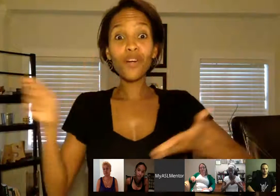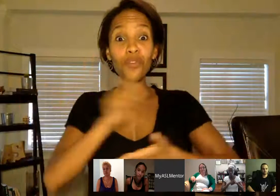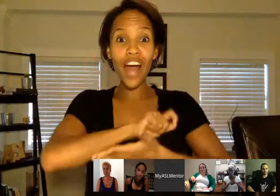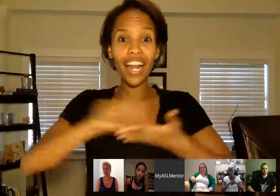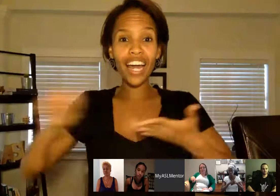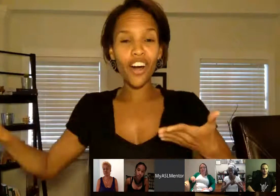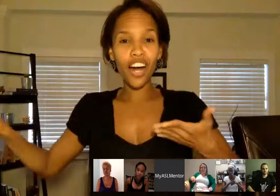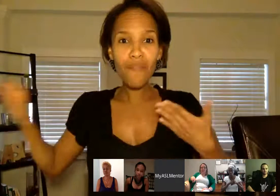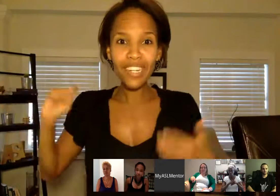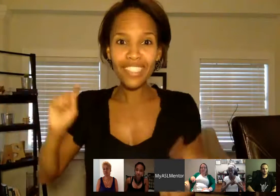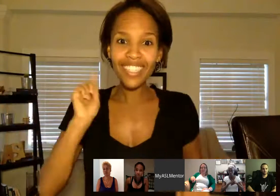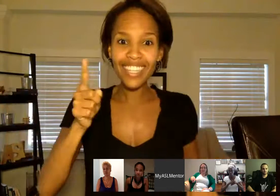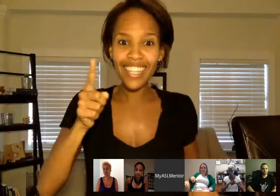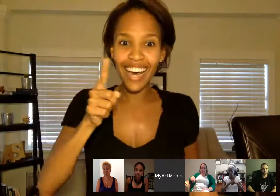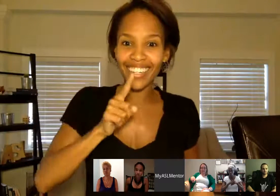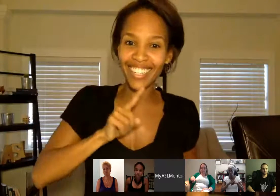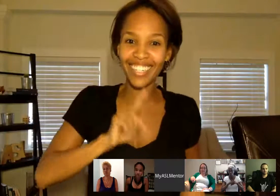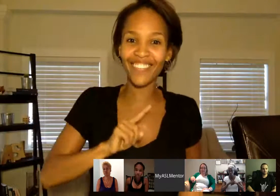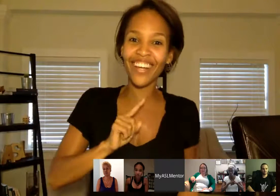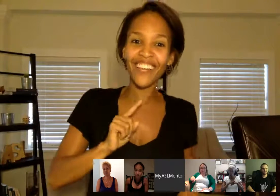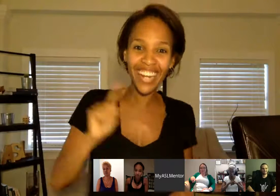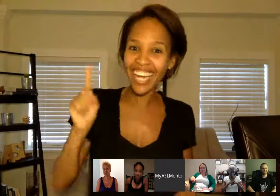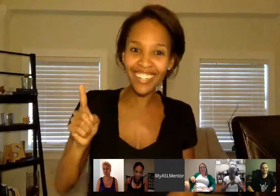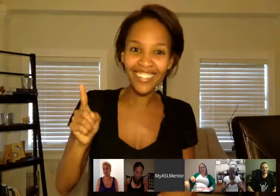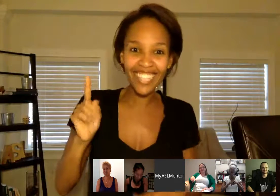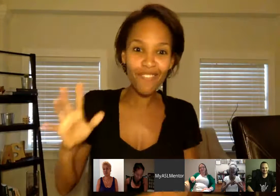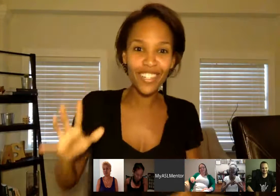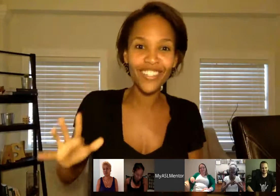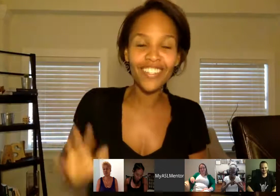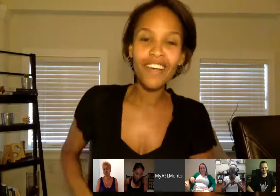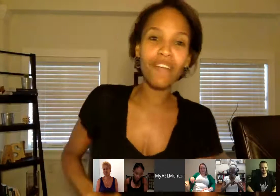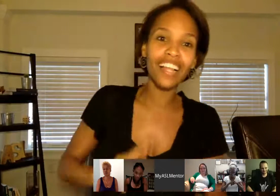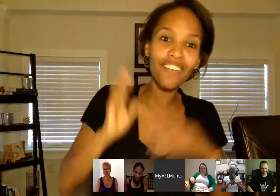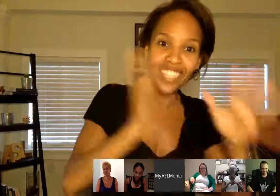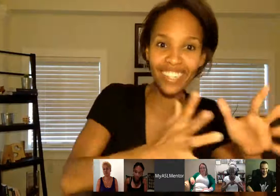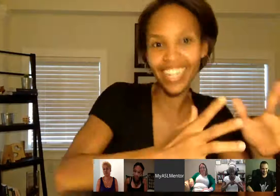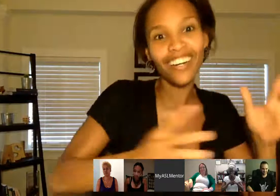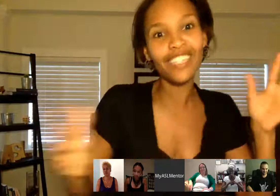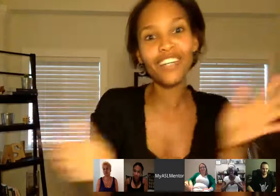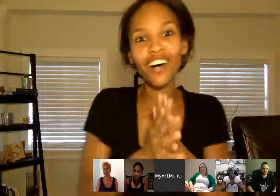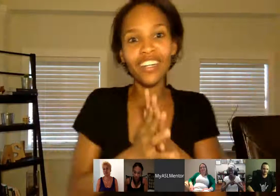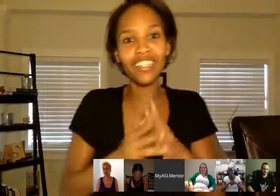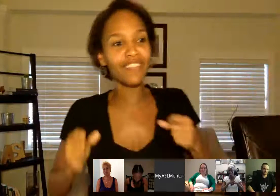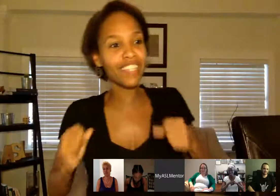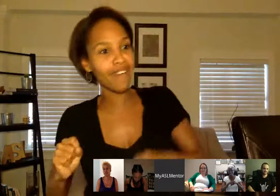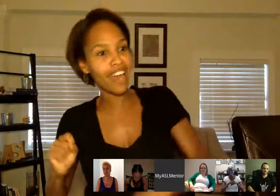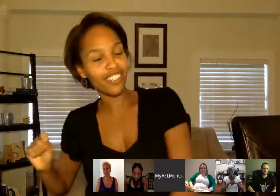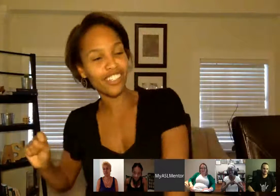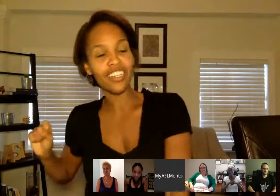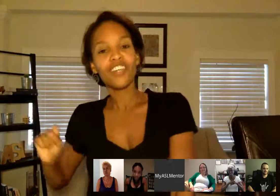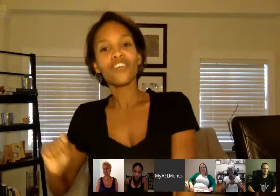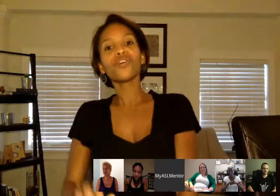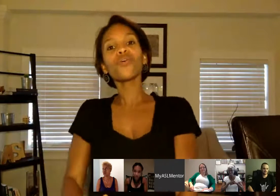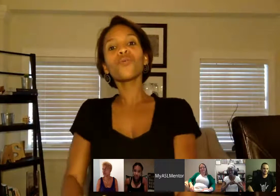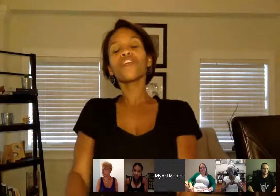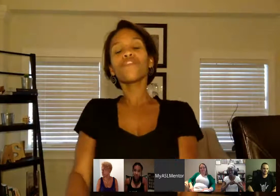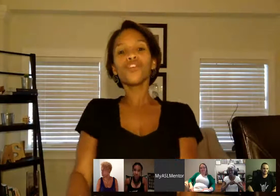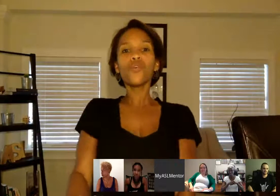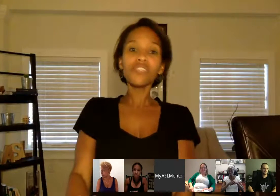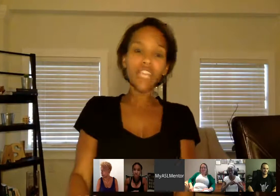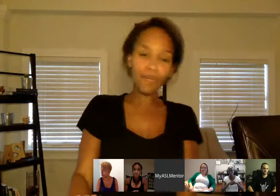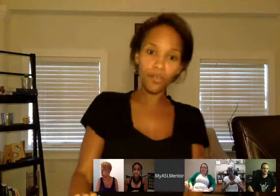After I wrote that, I thought, I'm going to delete that. We don't want to handle skeptical, but I left it in there because we can manage it.